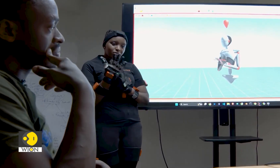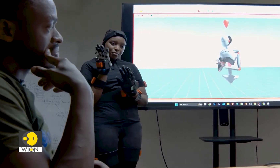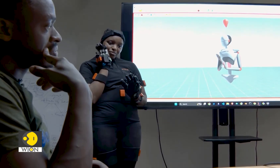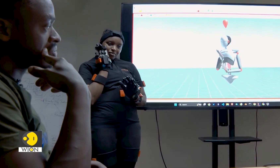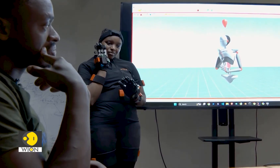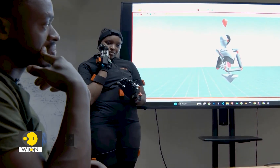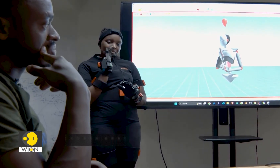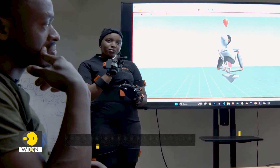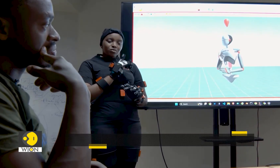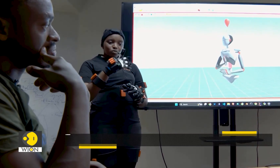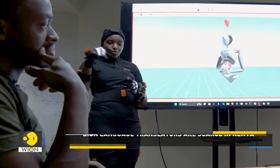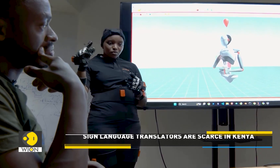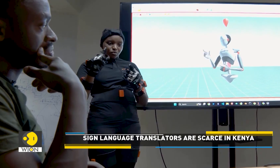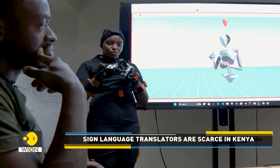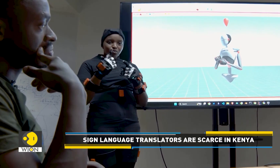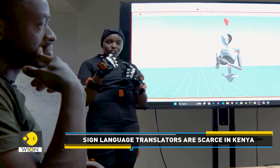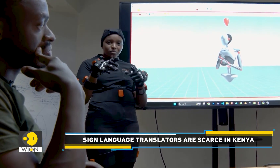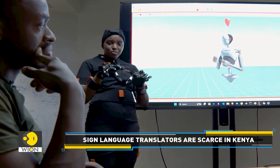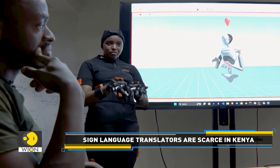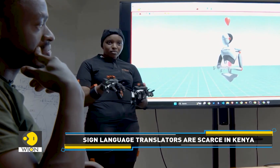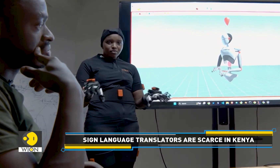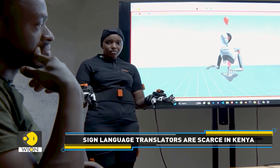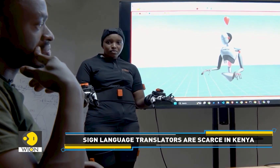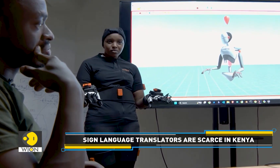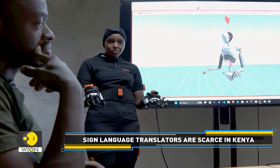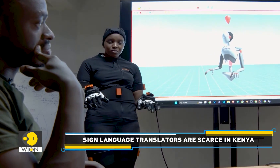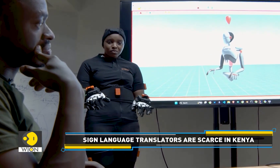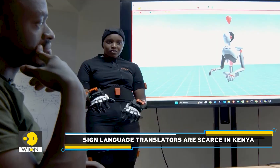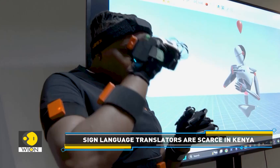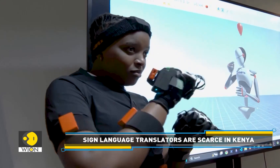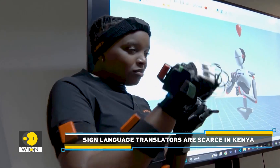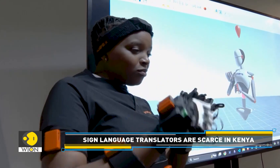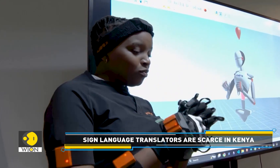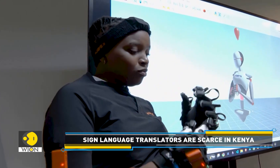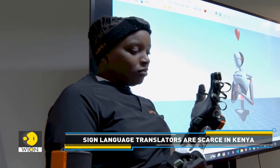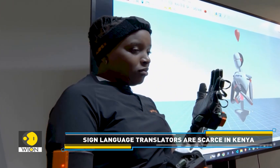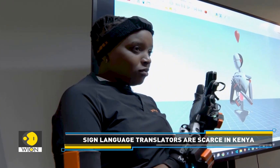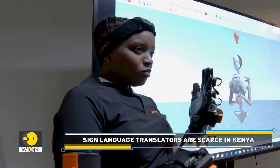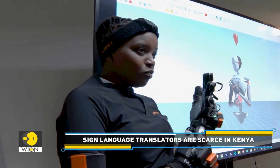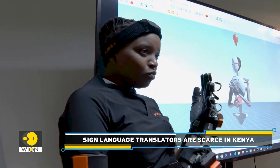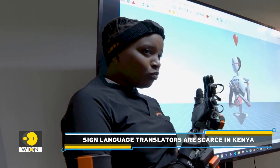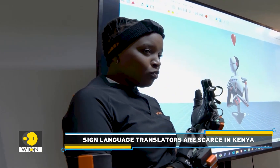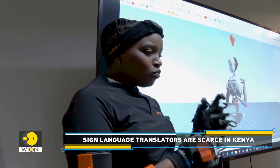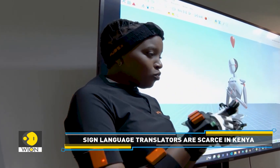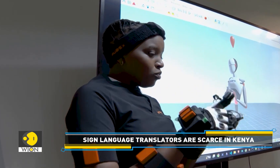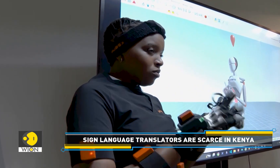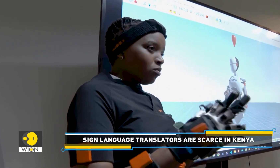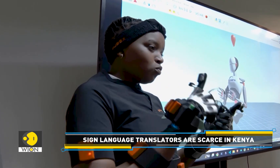It can pose a serious risk in situations like medical emergencies. Other trying situations include legal discussions and